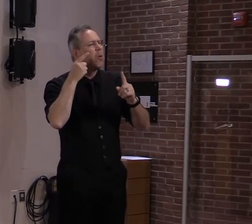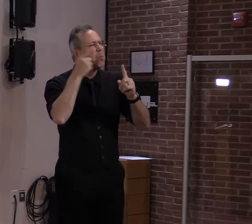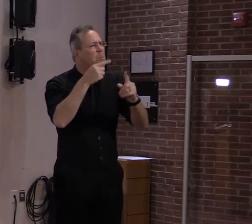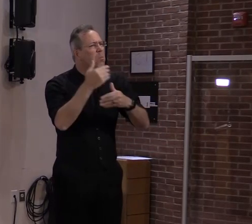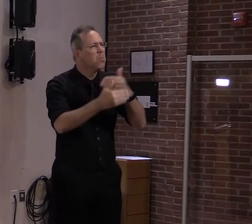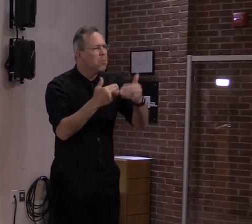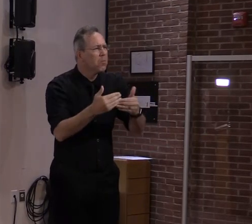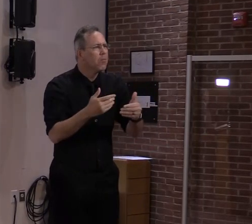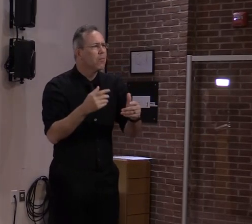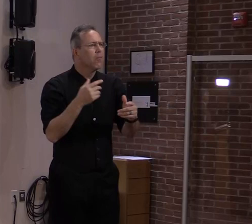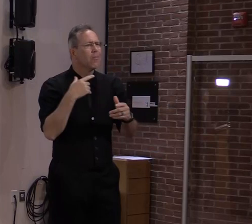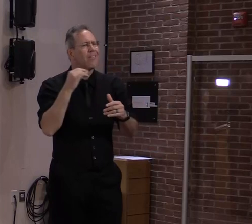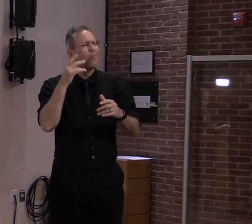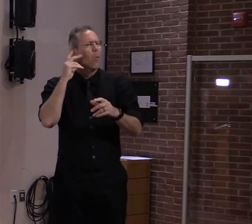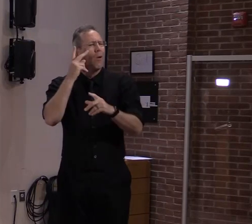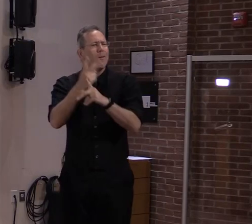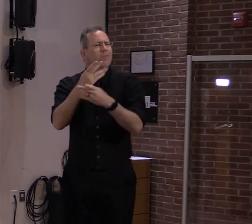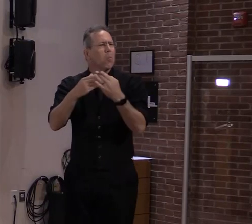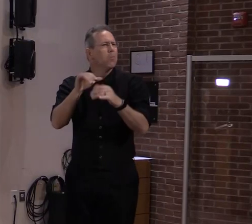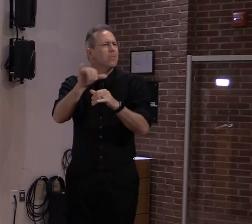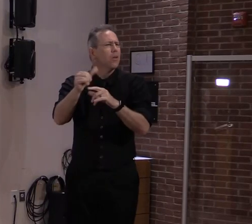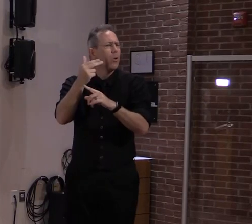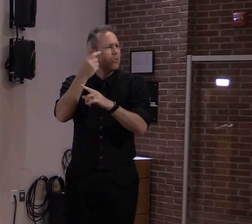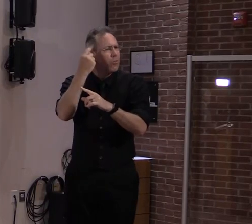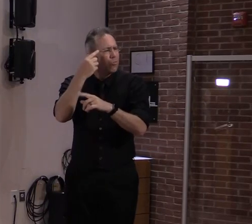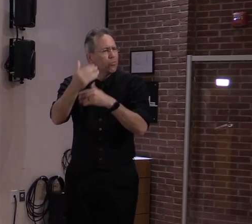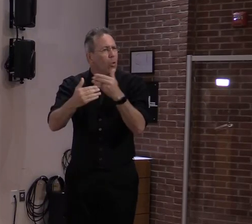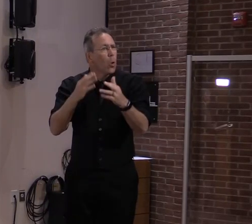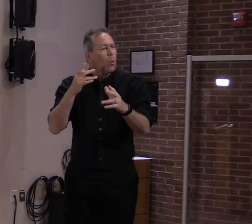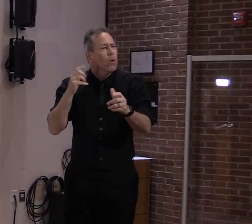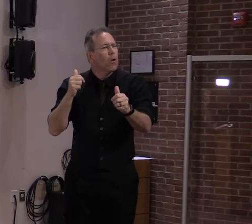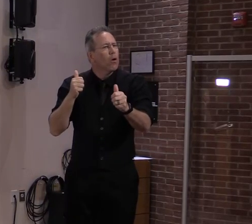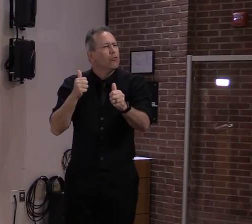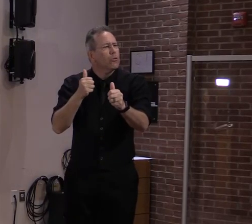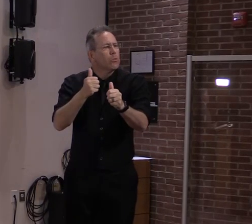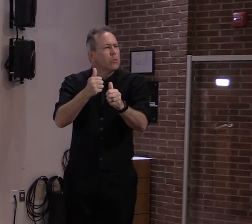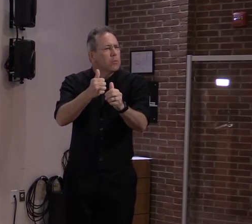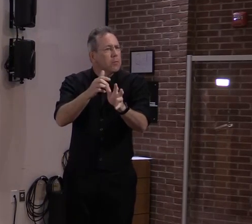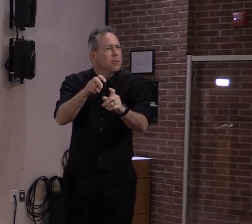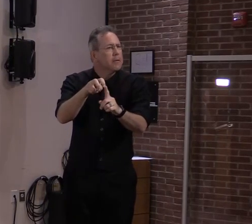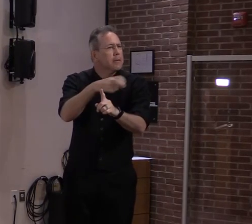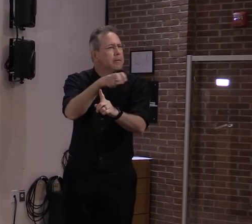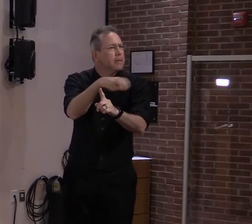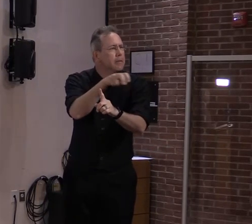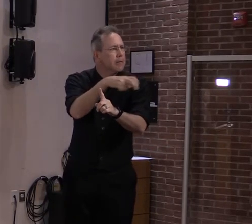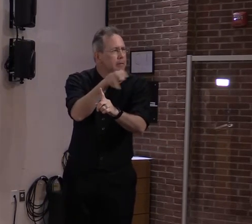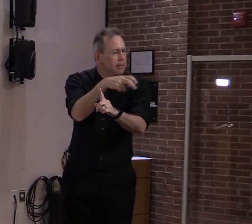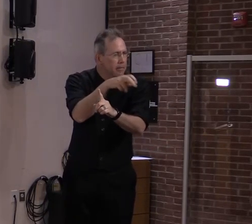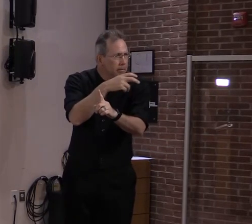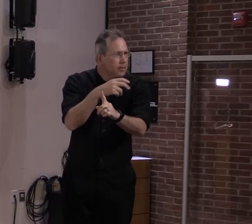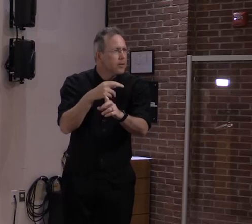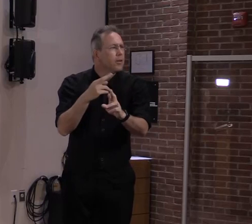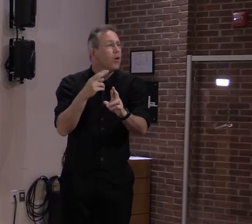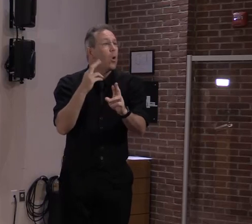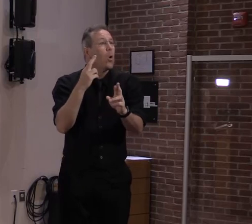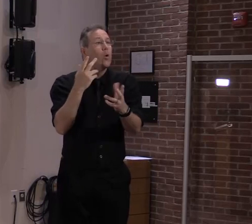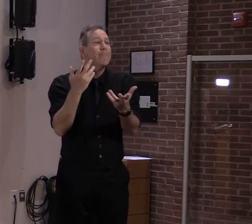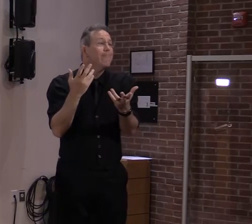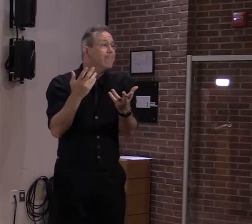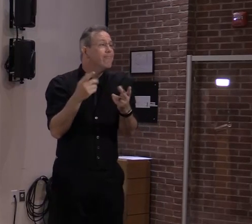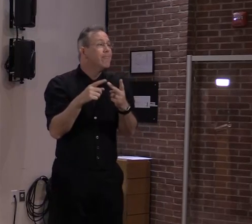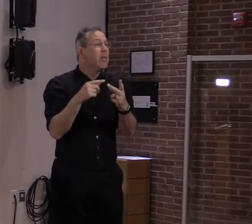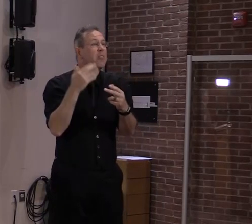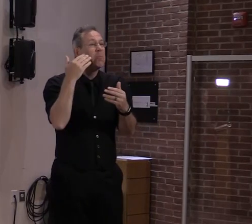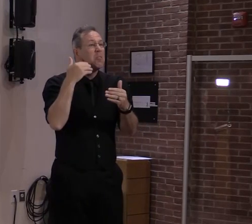reduced capacity than what we have been, but still at a $30 million level over the course. Just to give you some